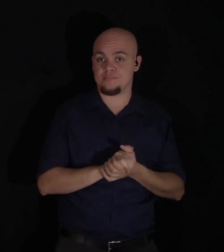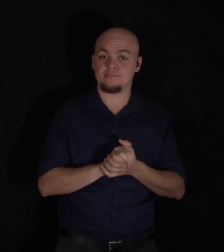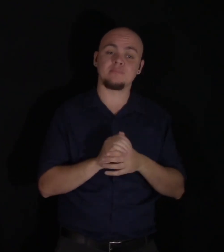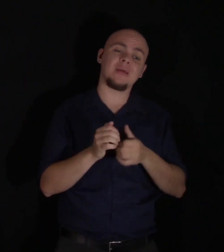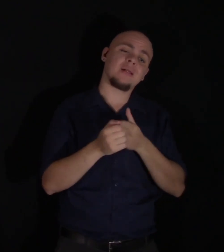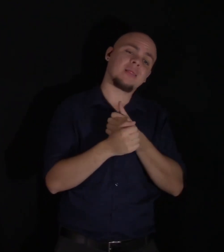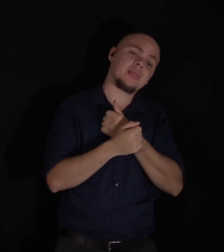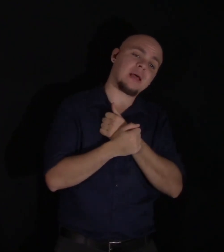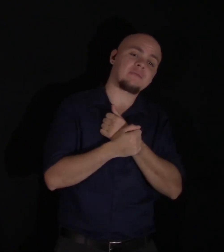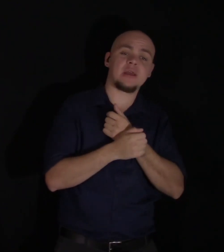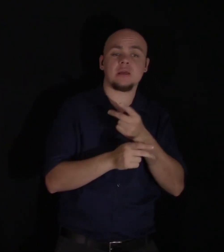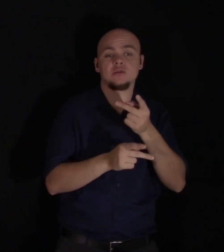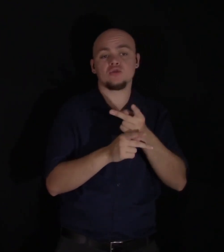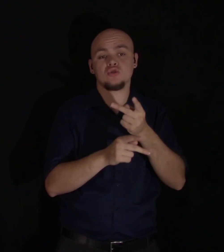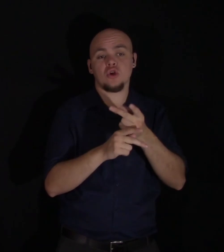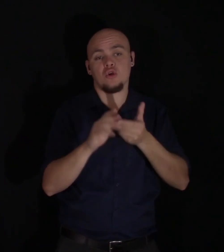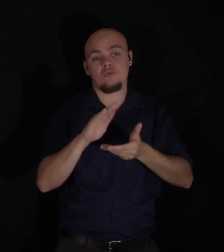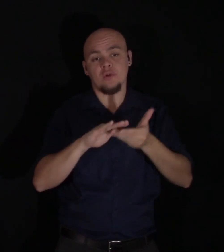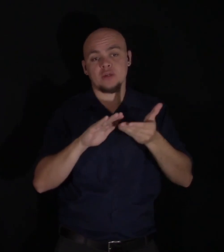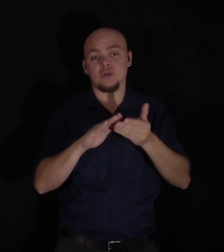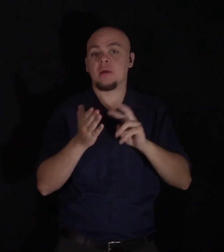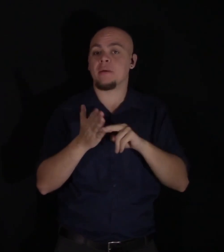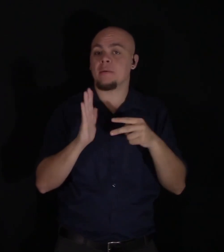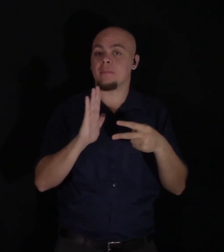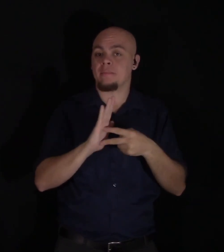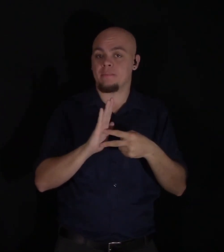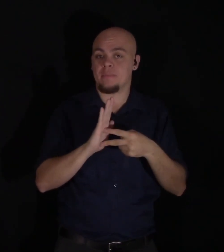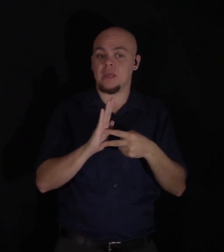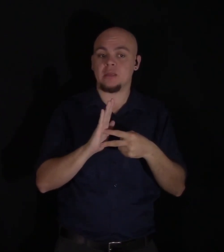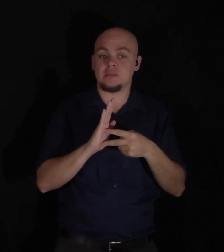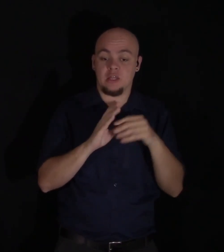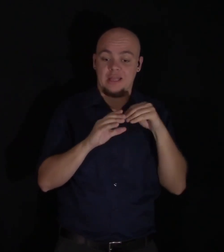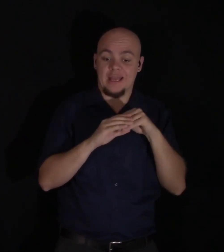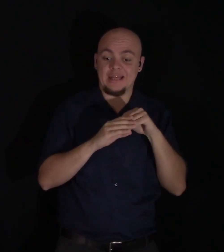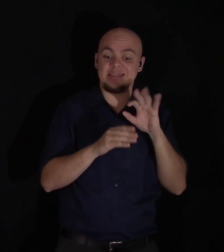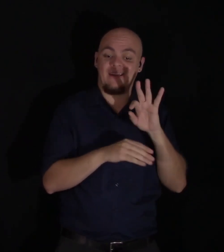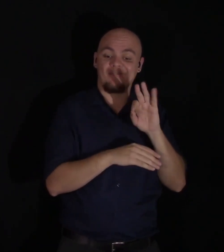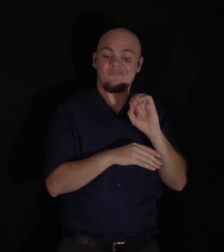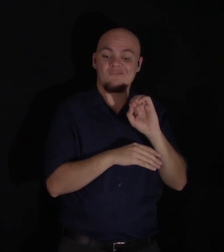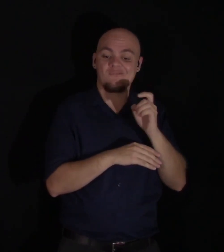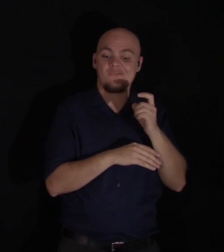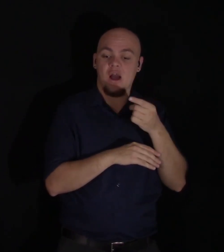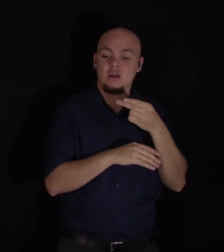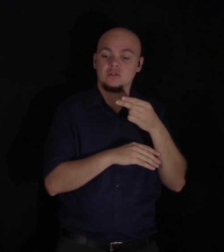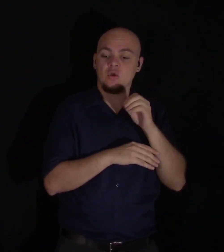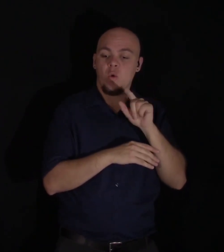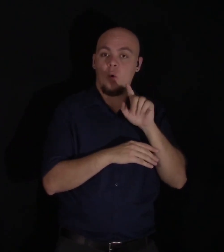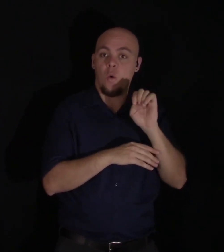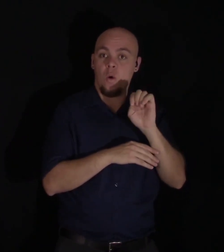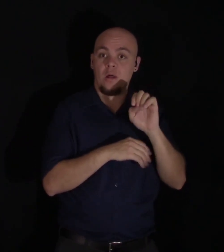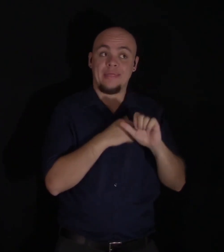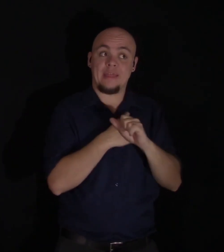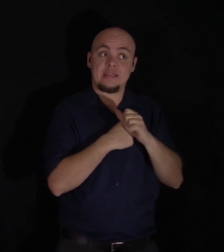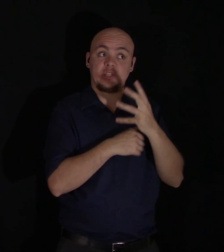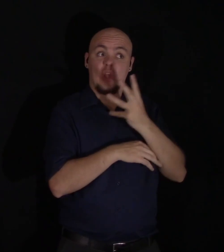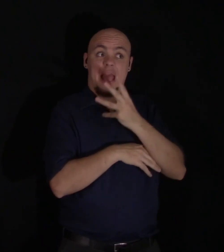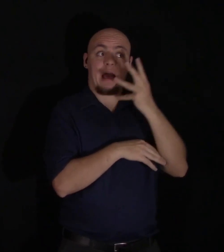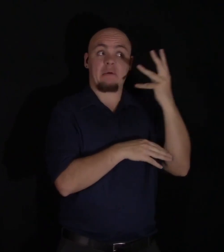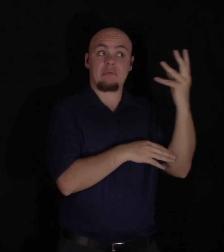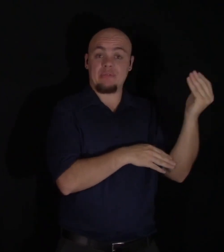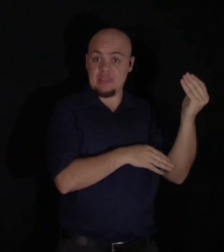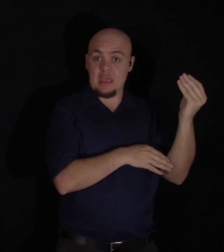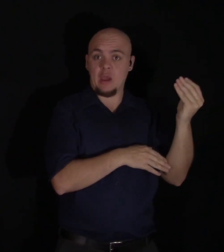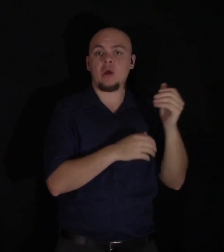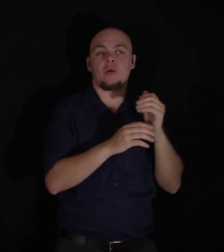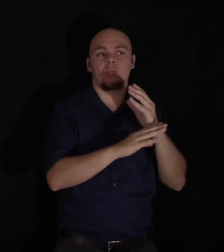loving, secure functioning, means being in the foxhole together and protecting each other from the dangers out there. It's